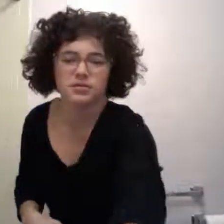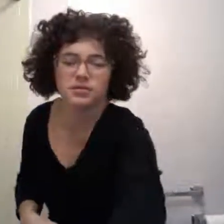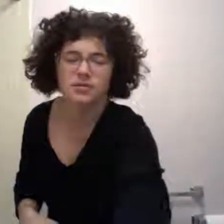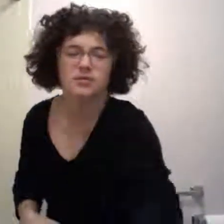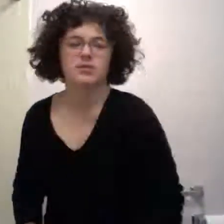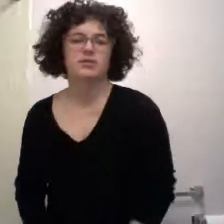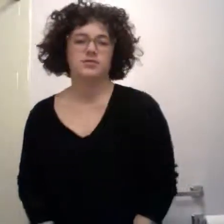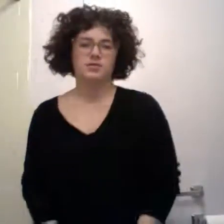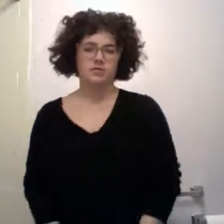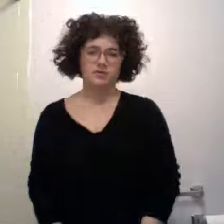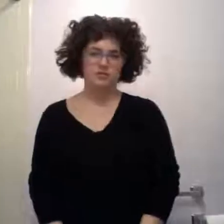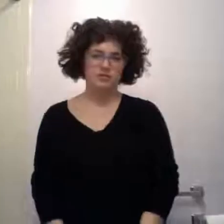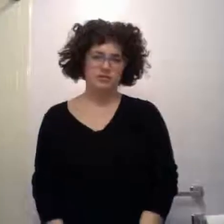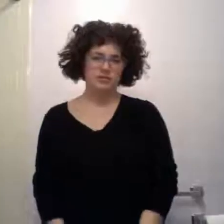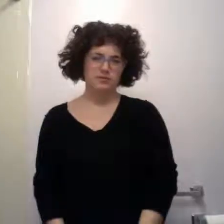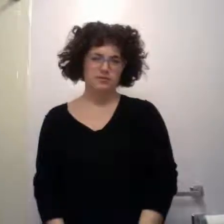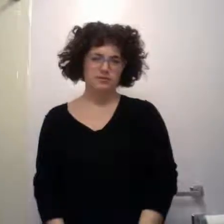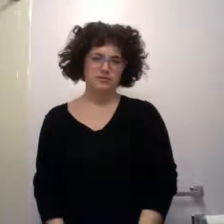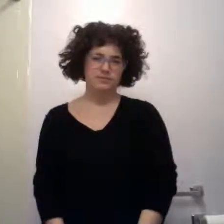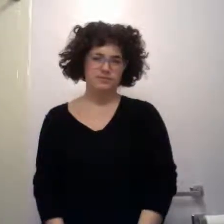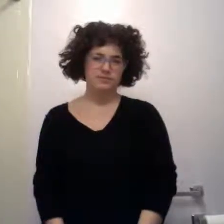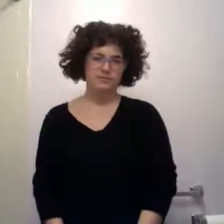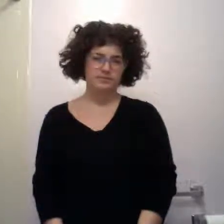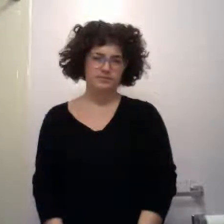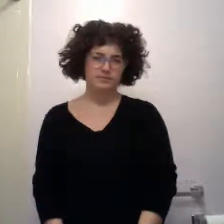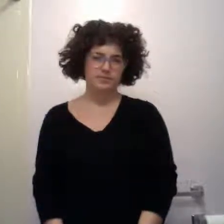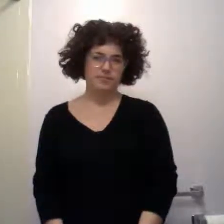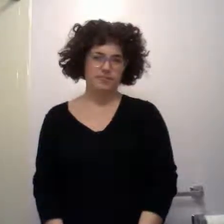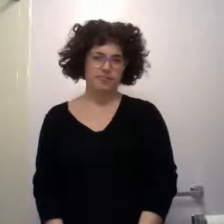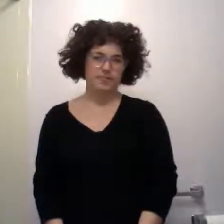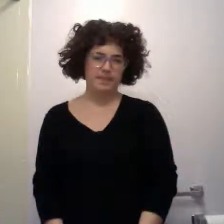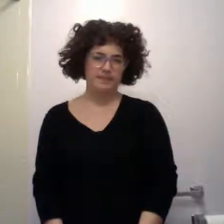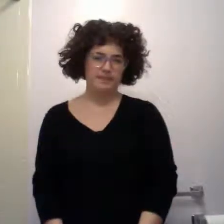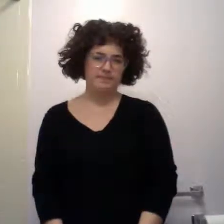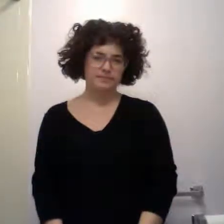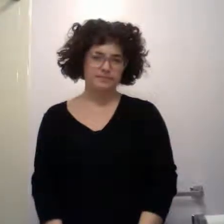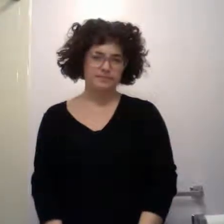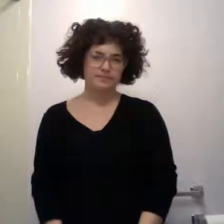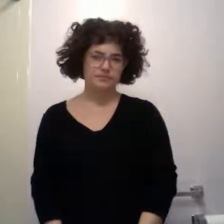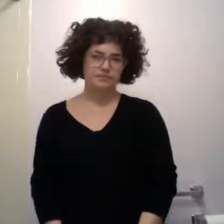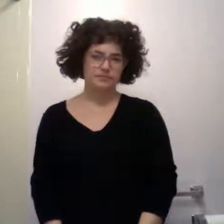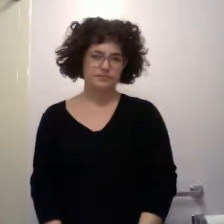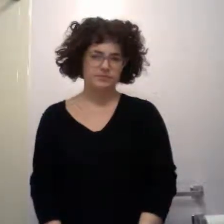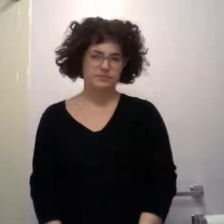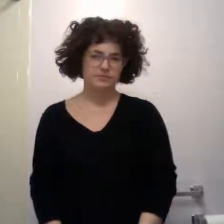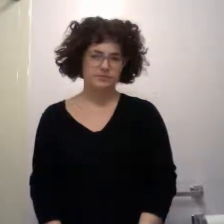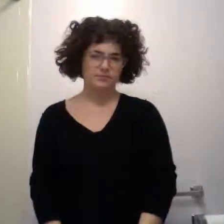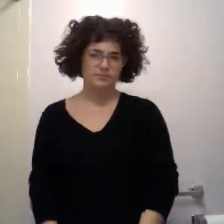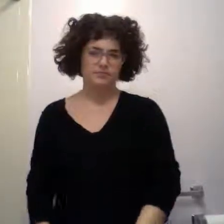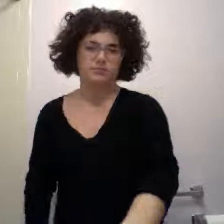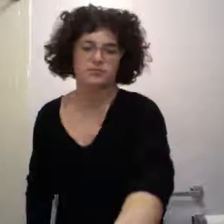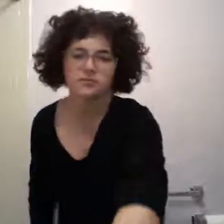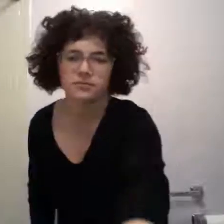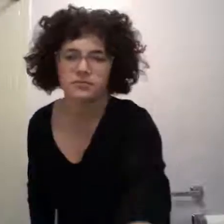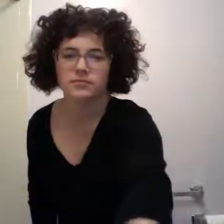So let me start with some very simple directions about a sewing machine and how you operate it. A